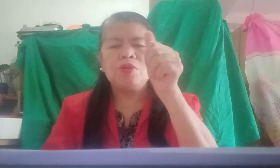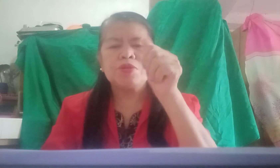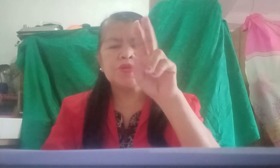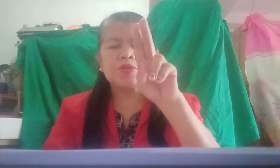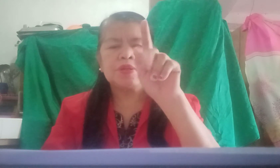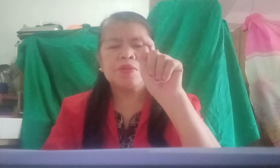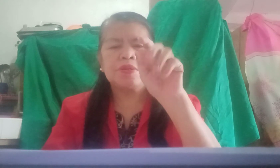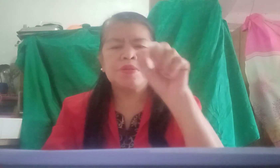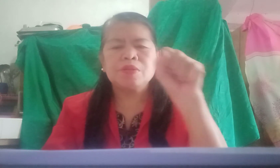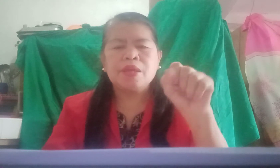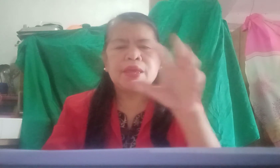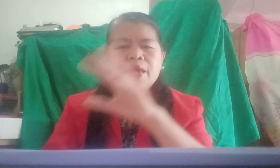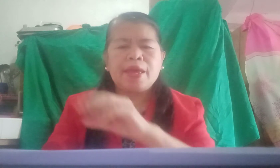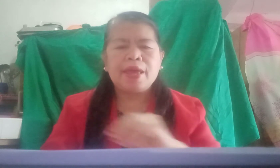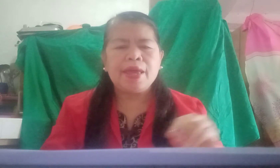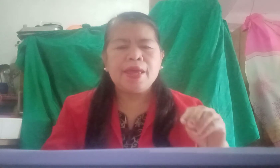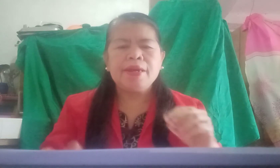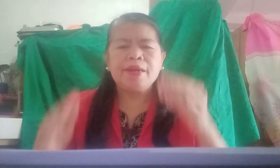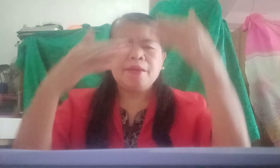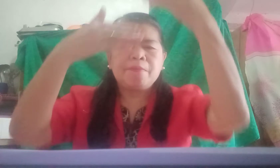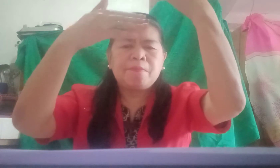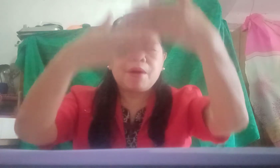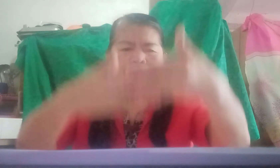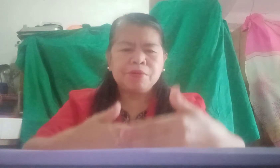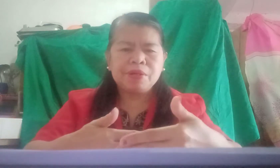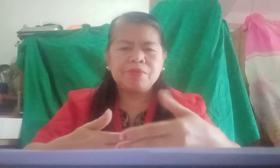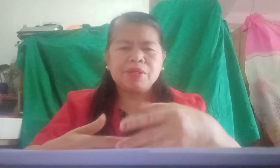faults and boundaries.